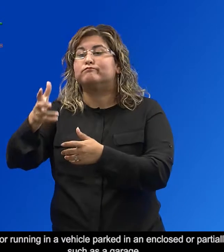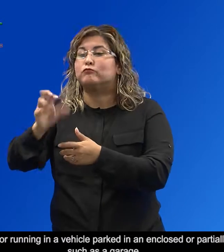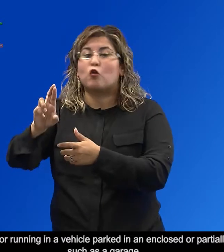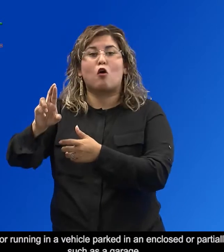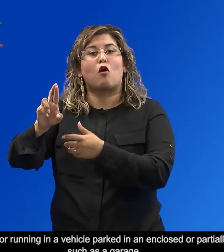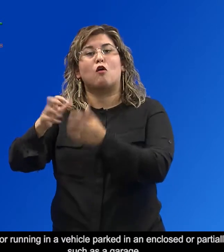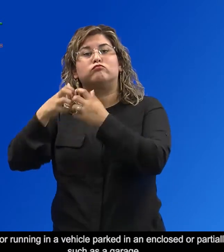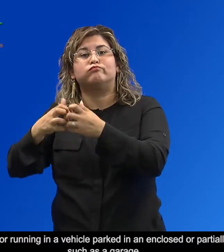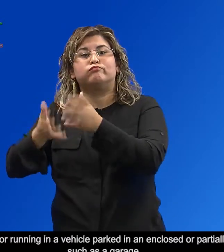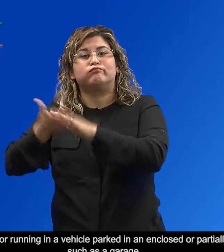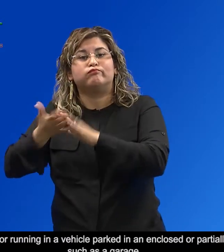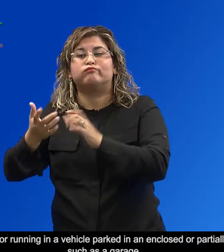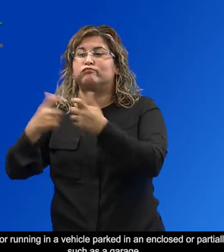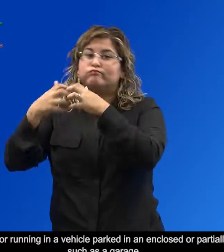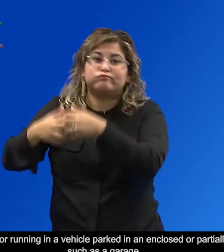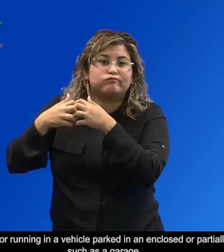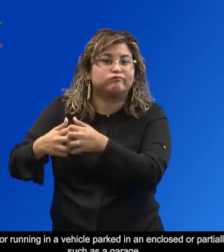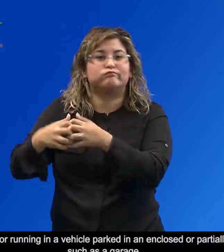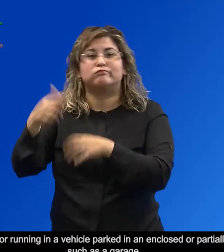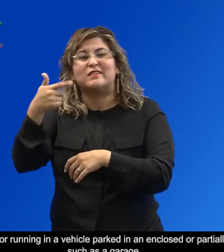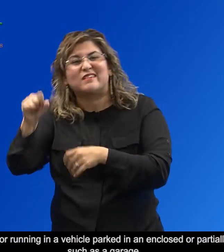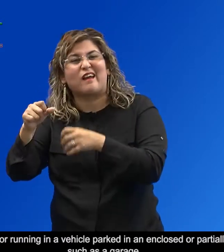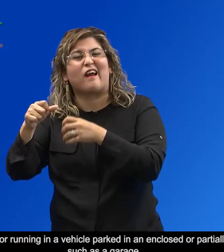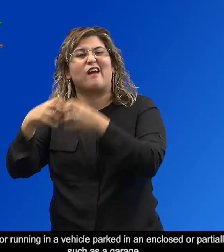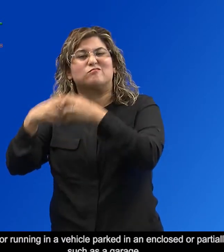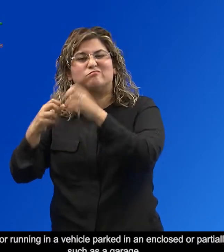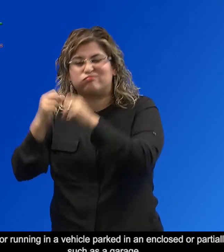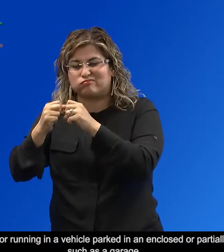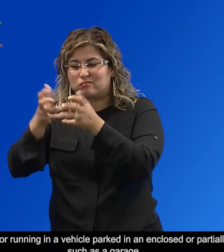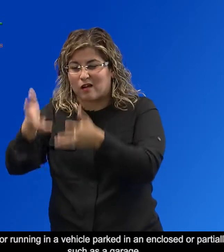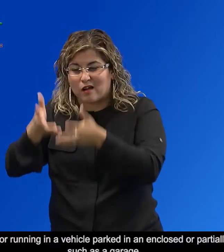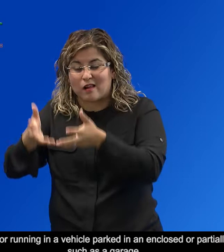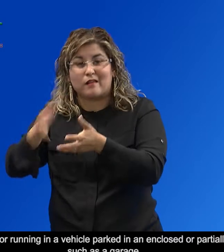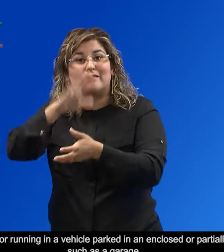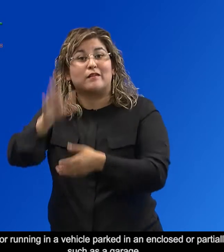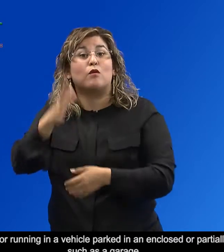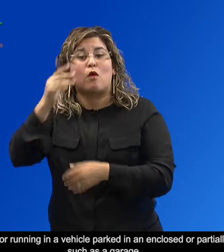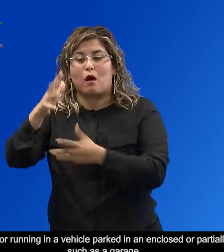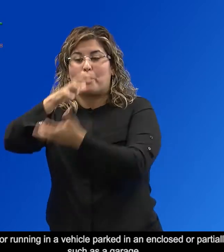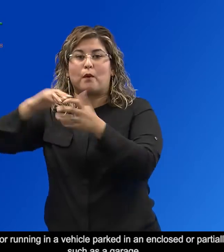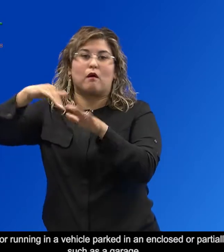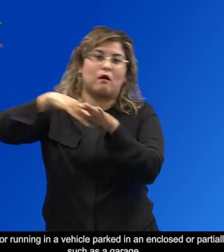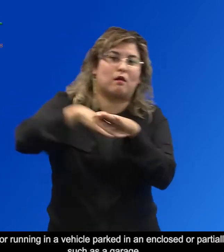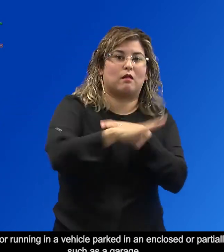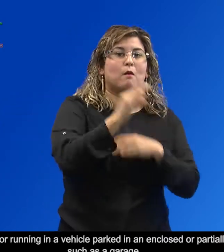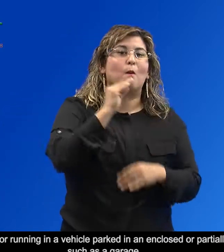Never leave the motor running in a vehicle parked in an enclosed or partially enclosed space, such as